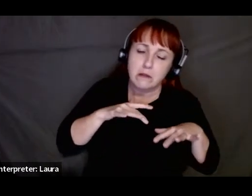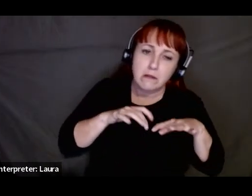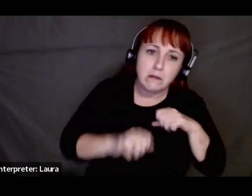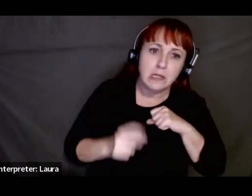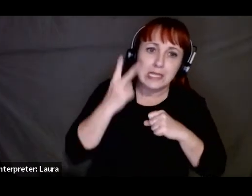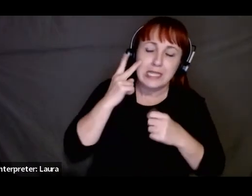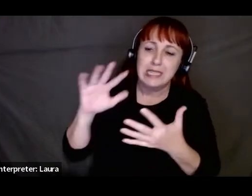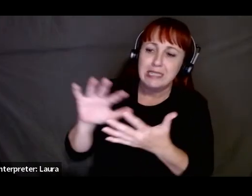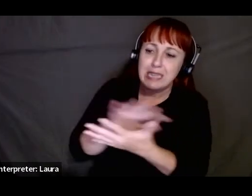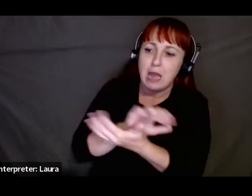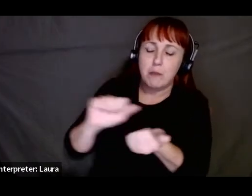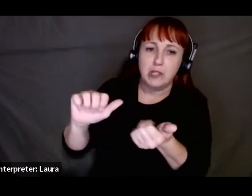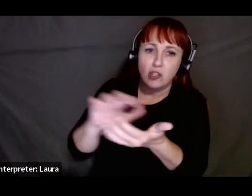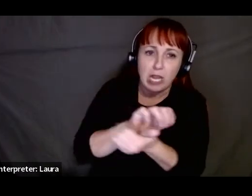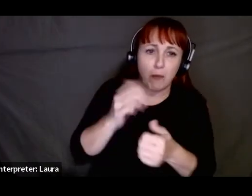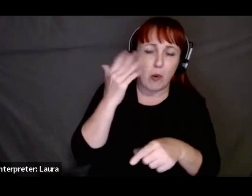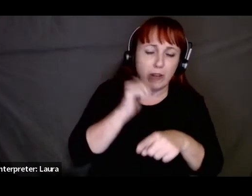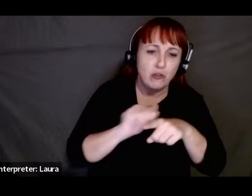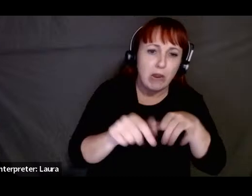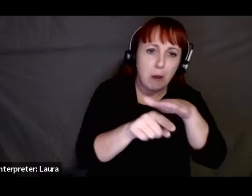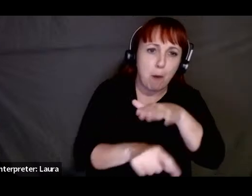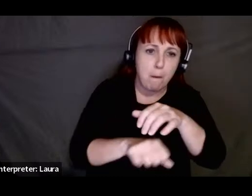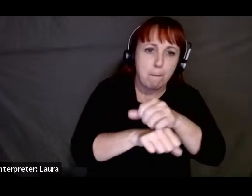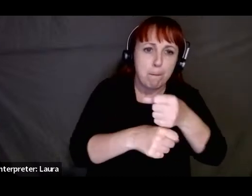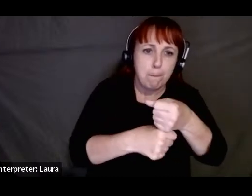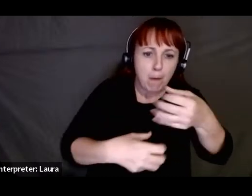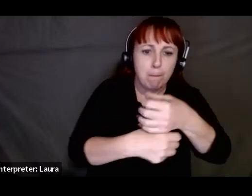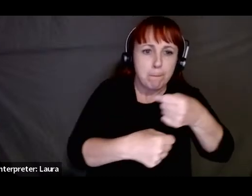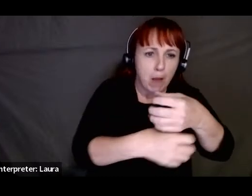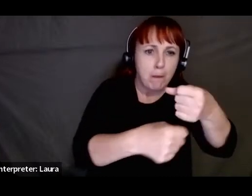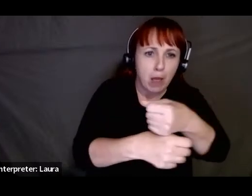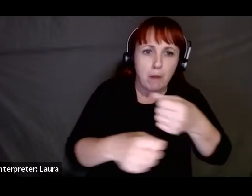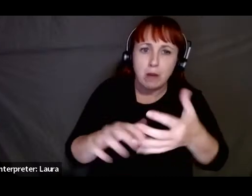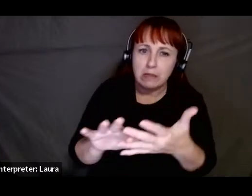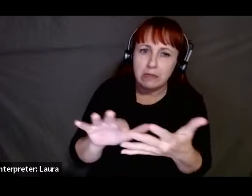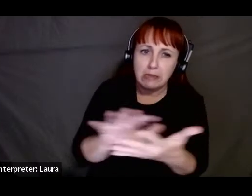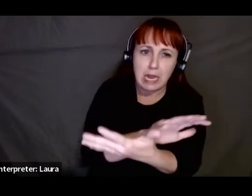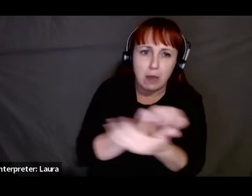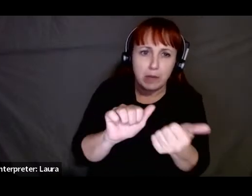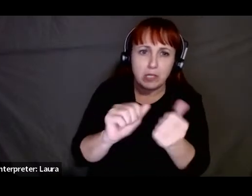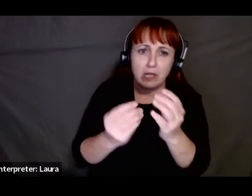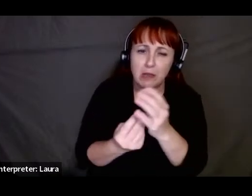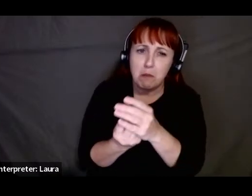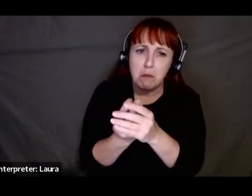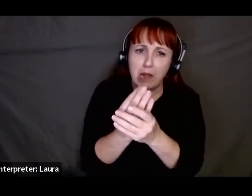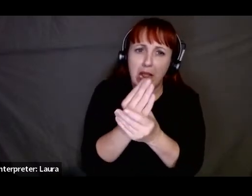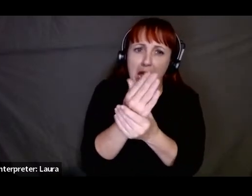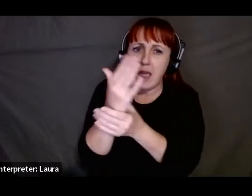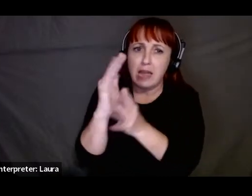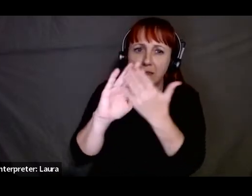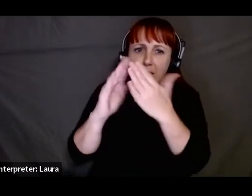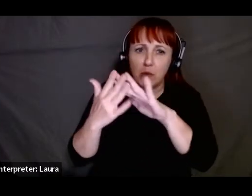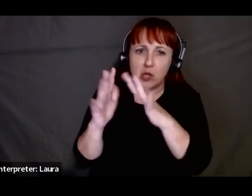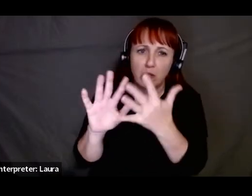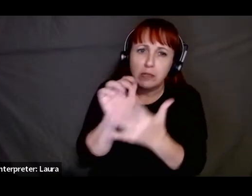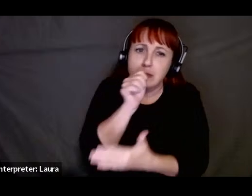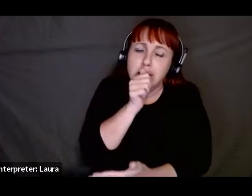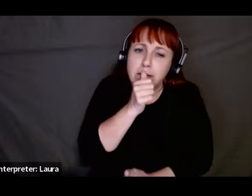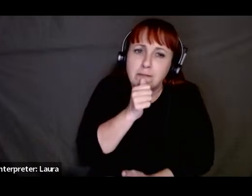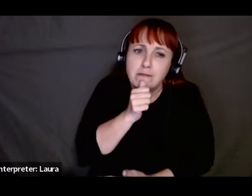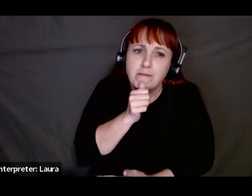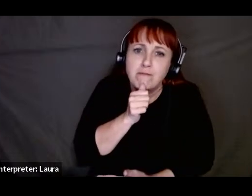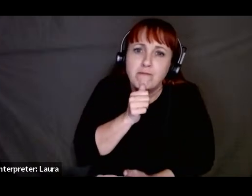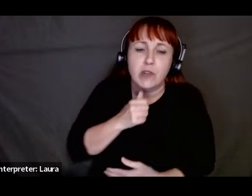has been done in this area because of training over time. The plant communities that are suffering, I give a lot of credit to the natural